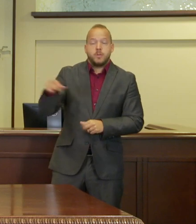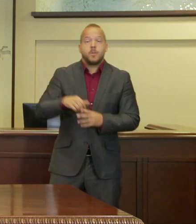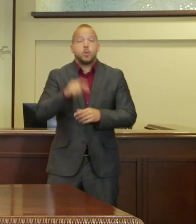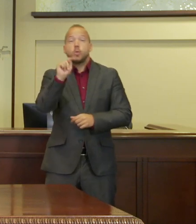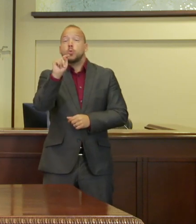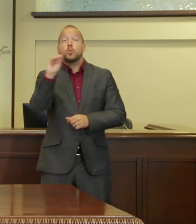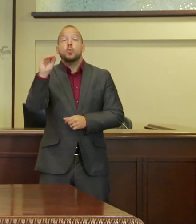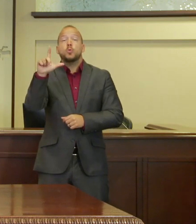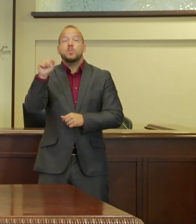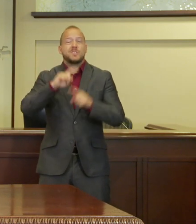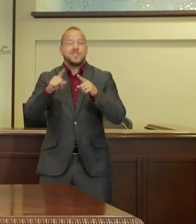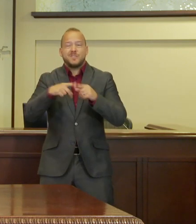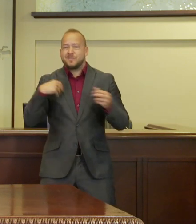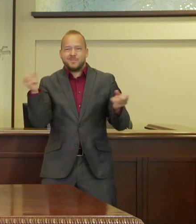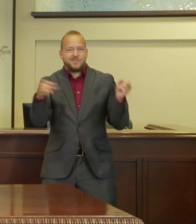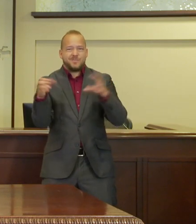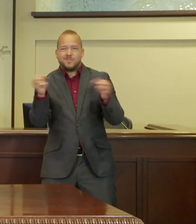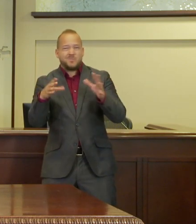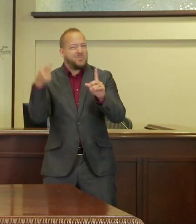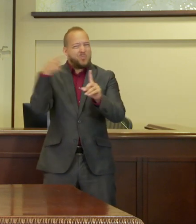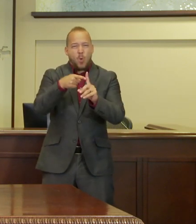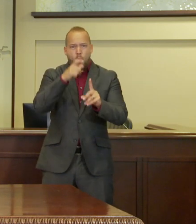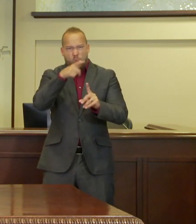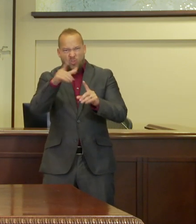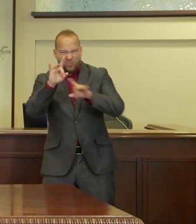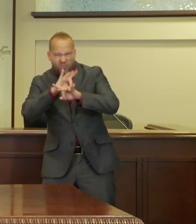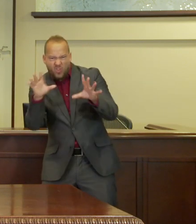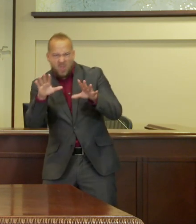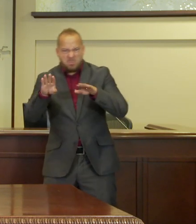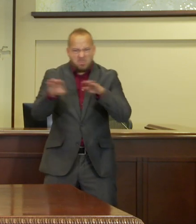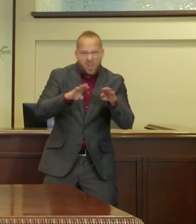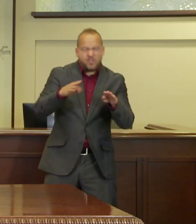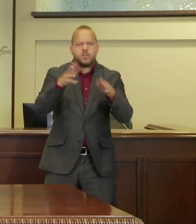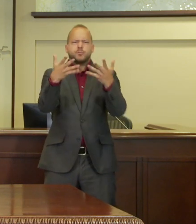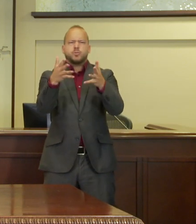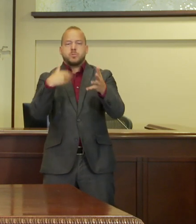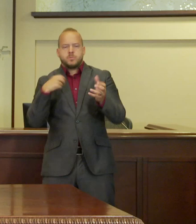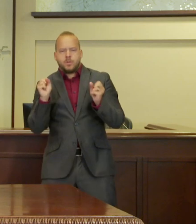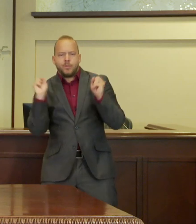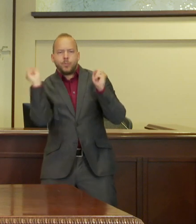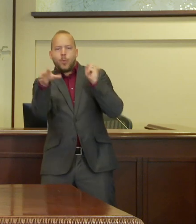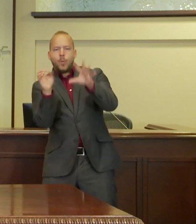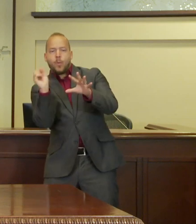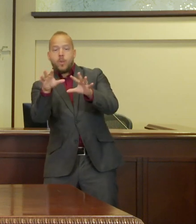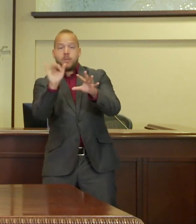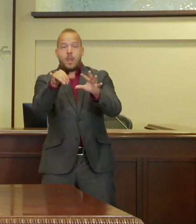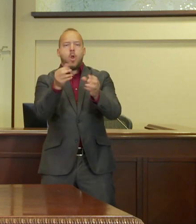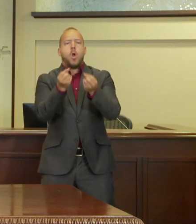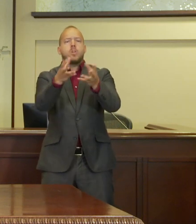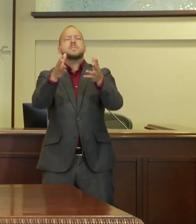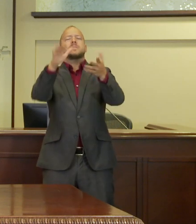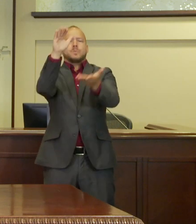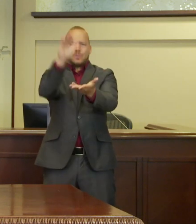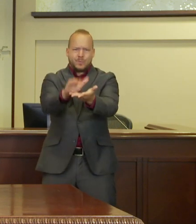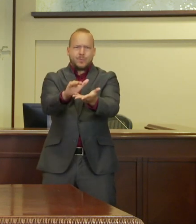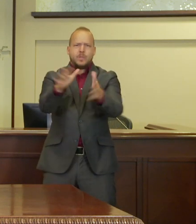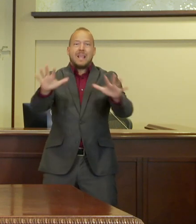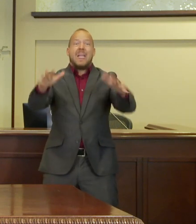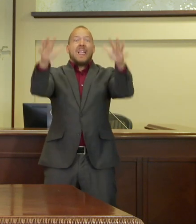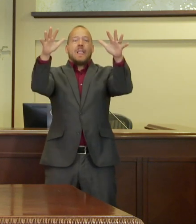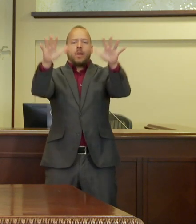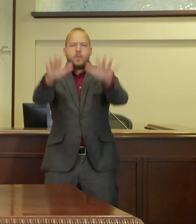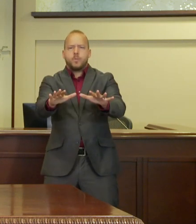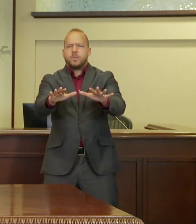are engaged in violent activity to move out of an area and stop engaging in violence. And we have fairly high thresholds for